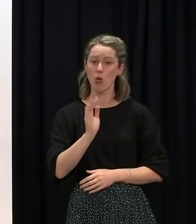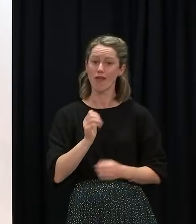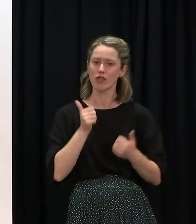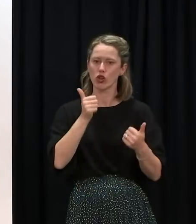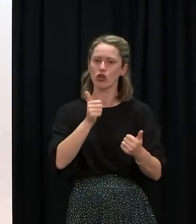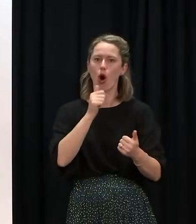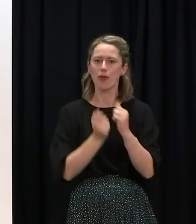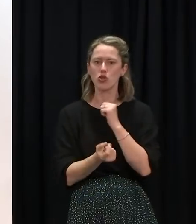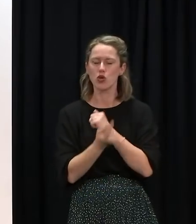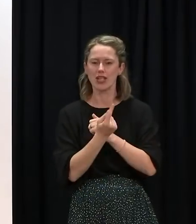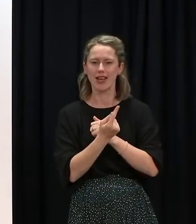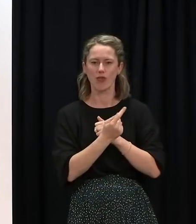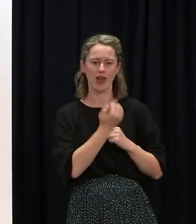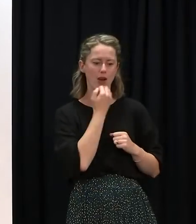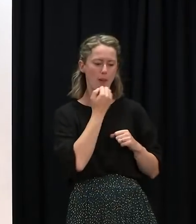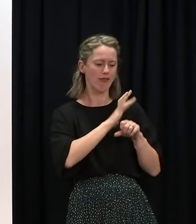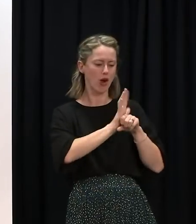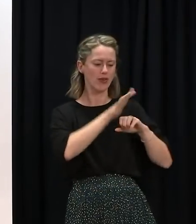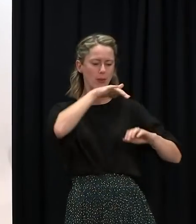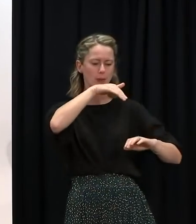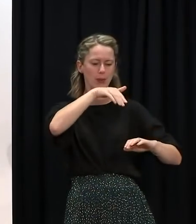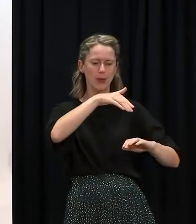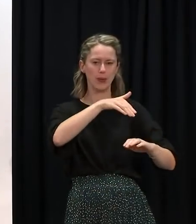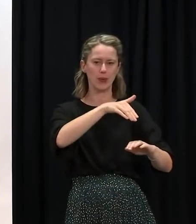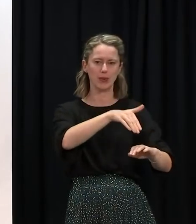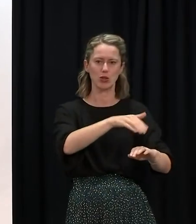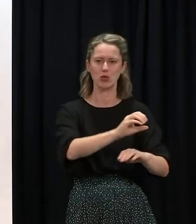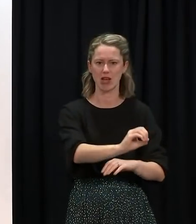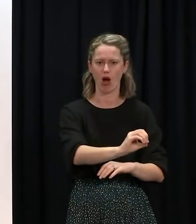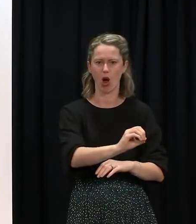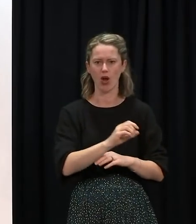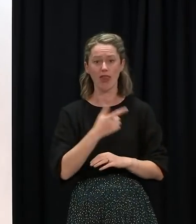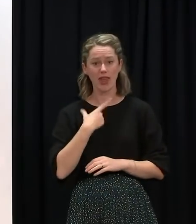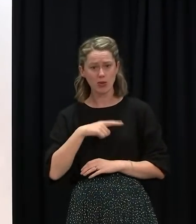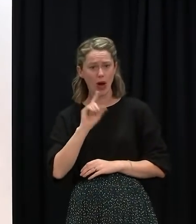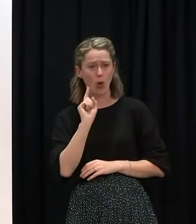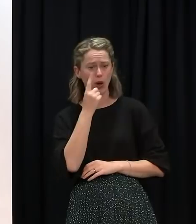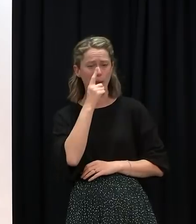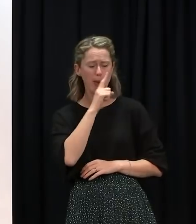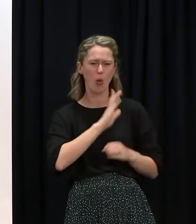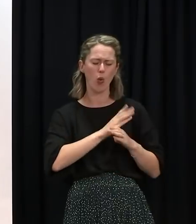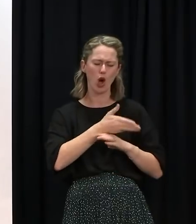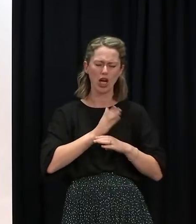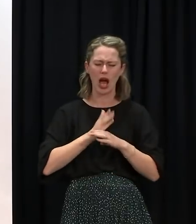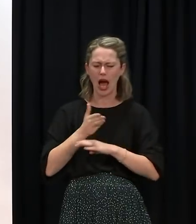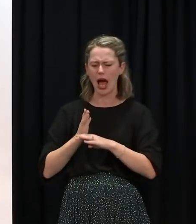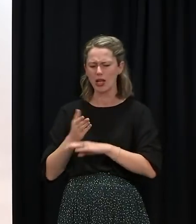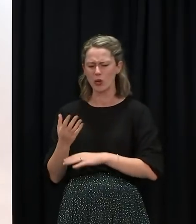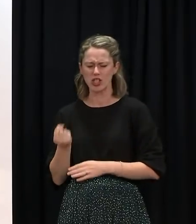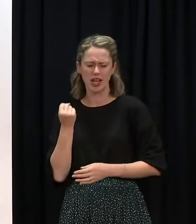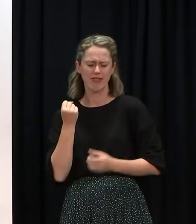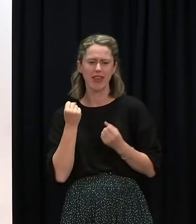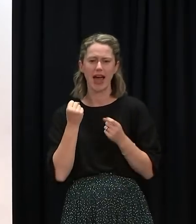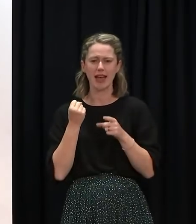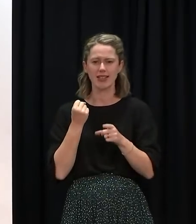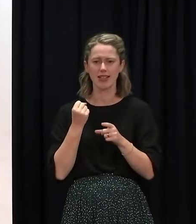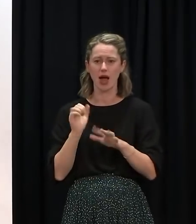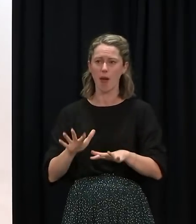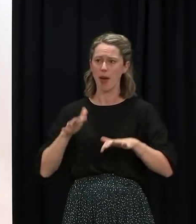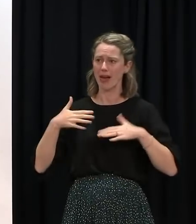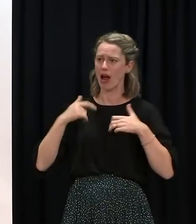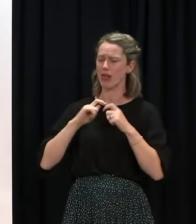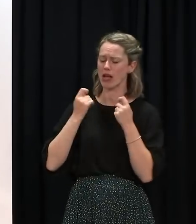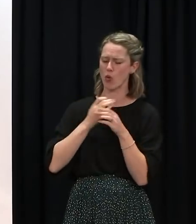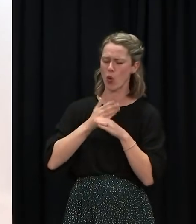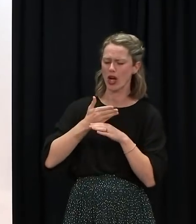zero. That is absolutely what we are striving for. It's what everyone in Auckland is making sacrifice for us to be able to achieve. It's what our public health teams are working